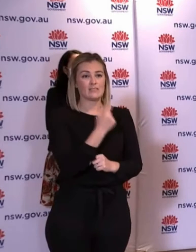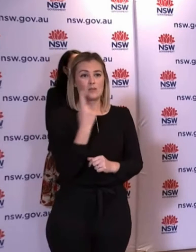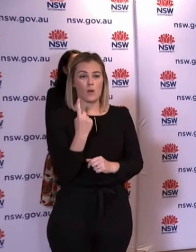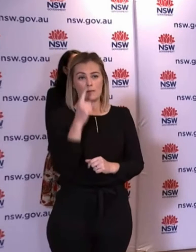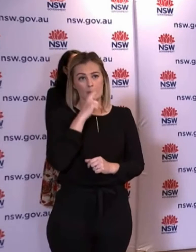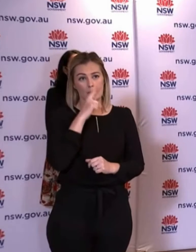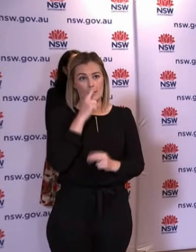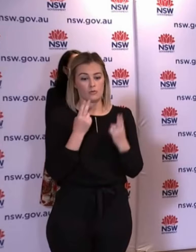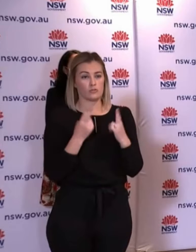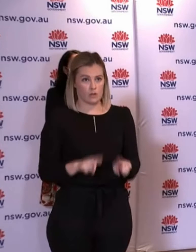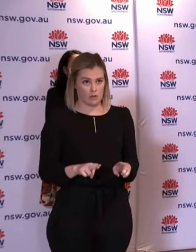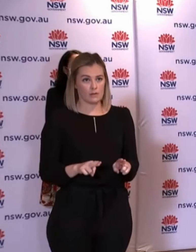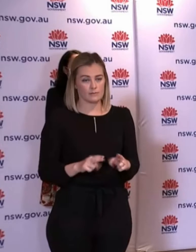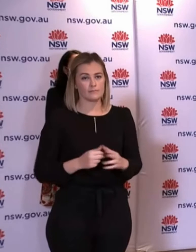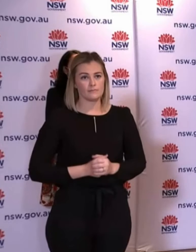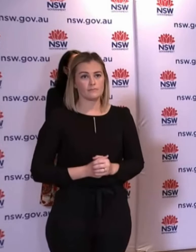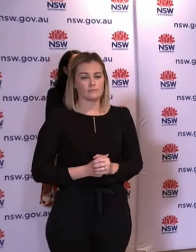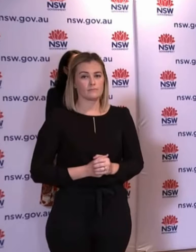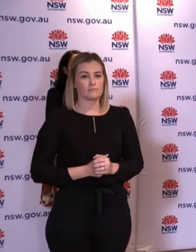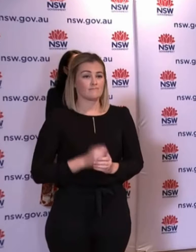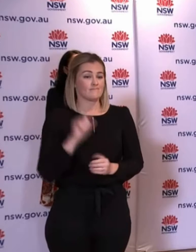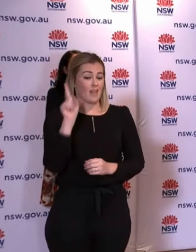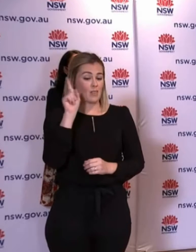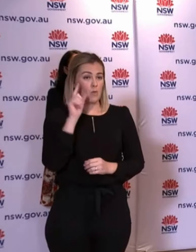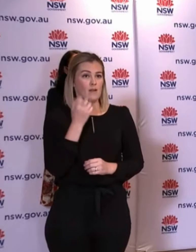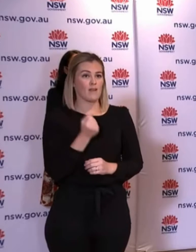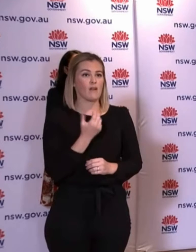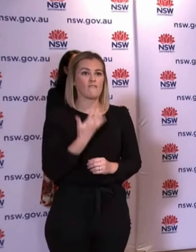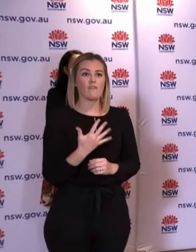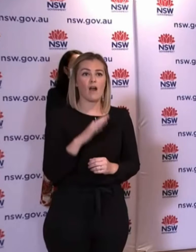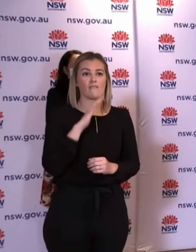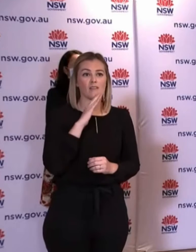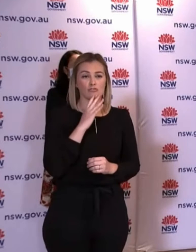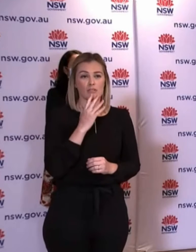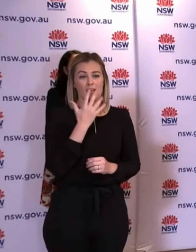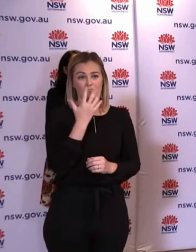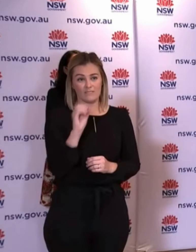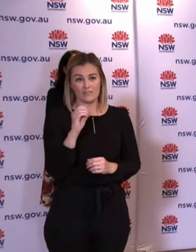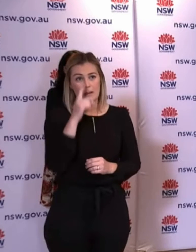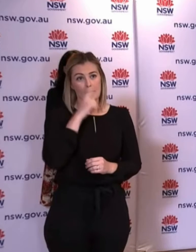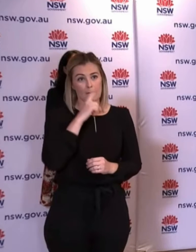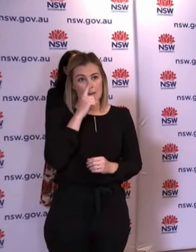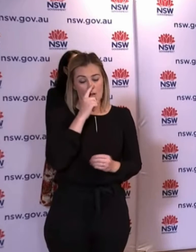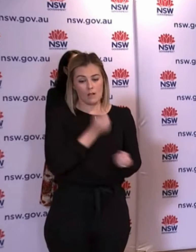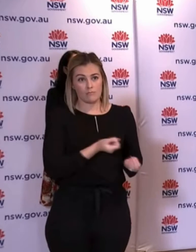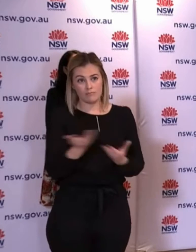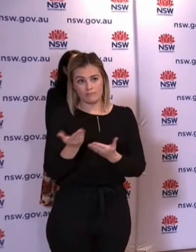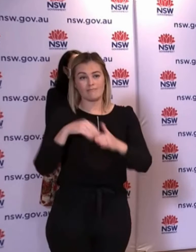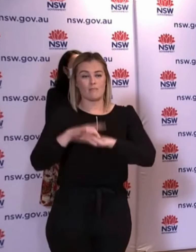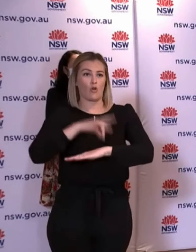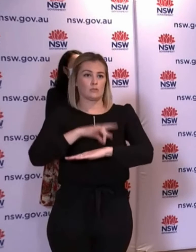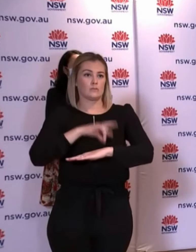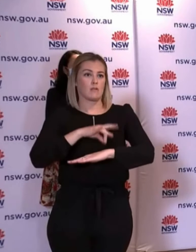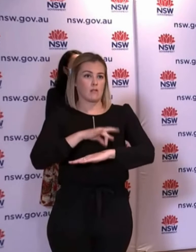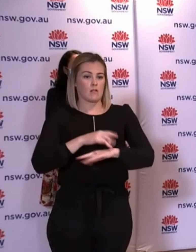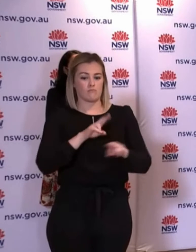deaths, and we currently have 550 patients in New South Wales hospitals.